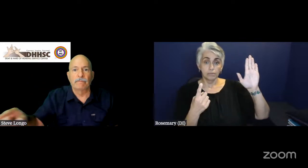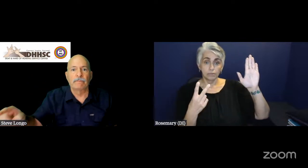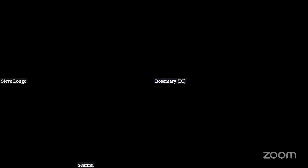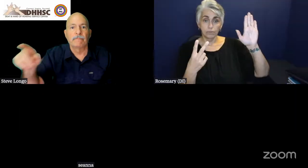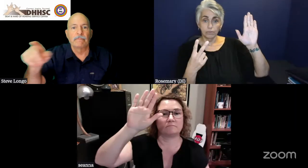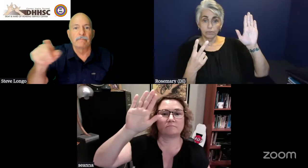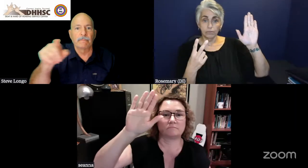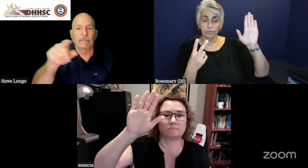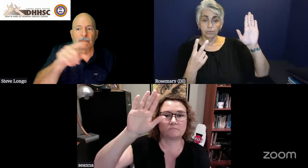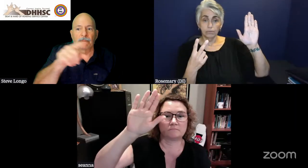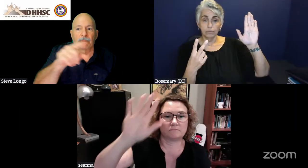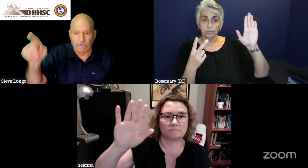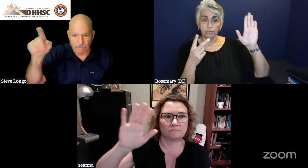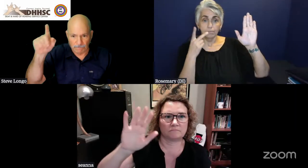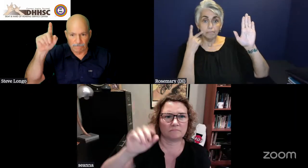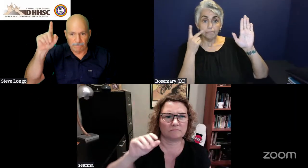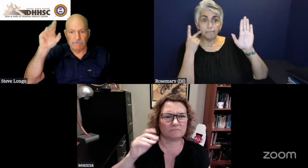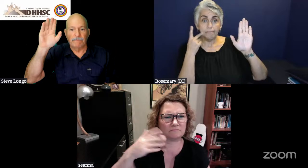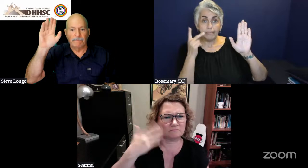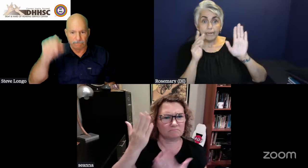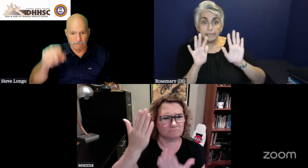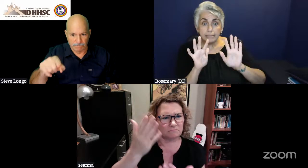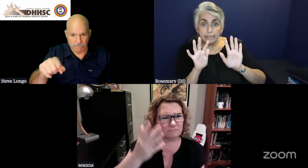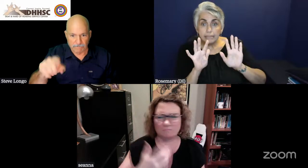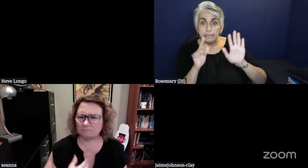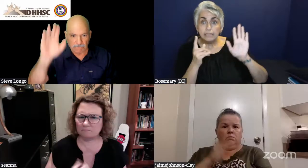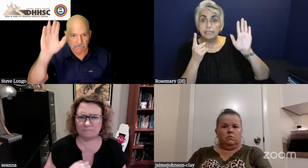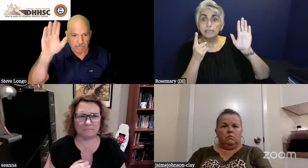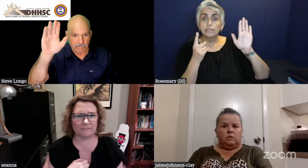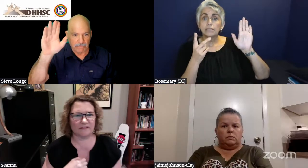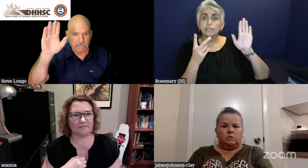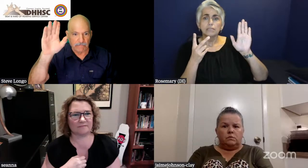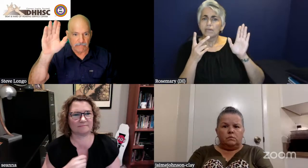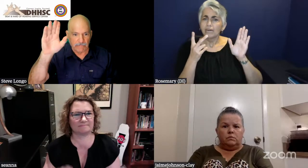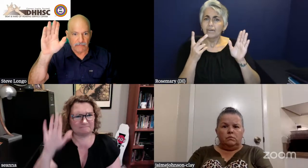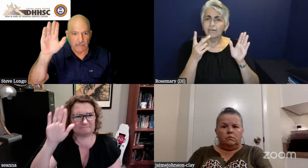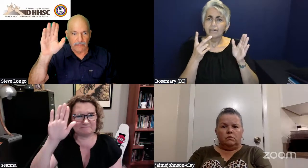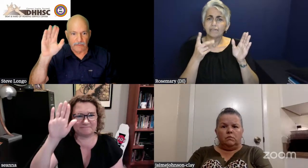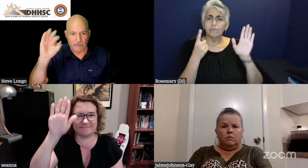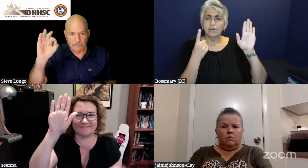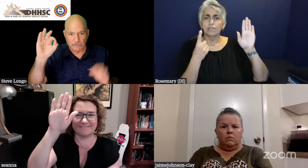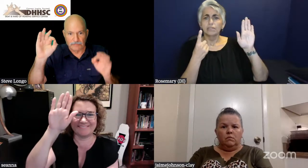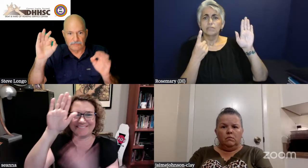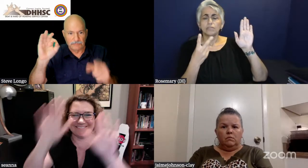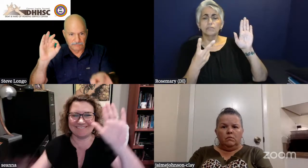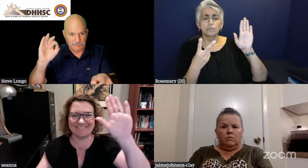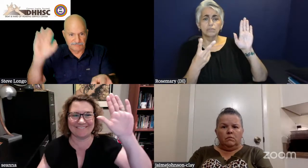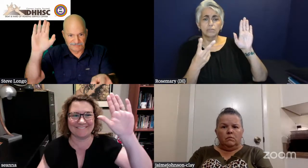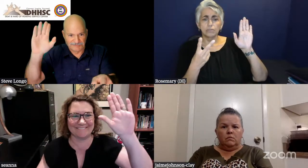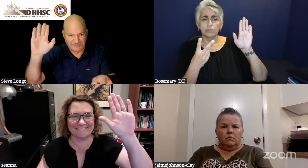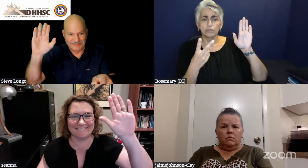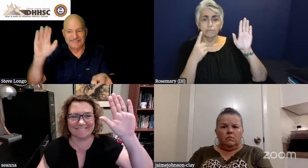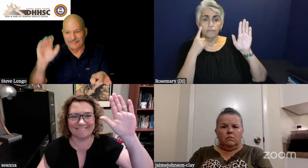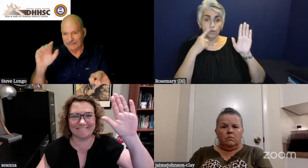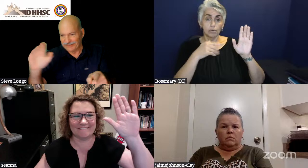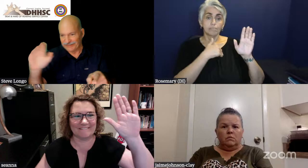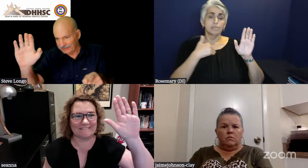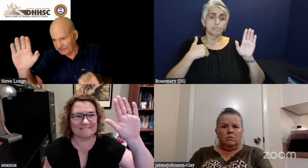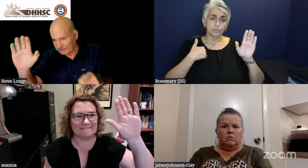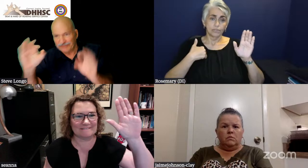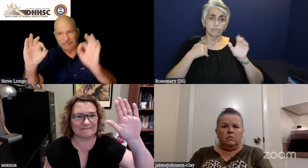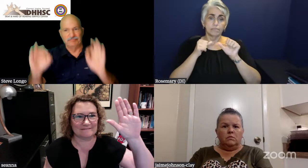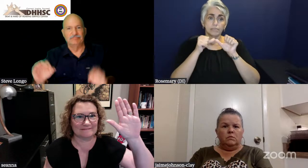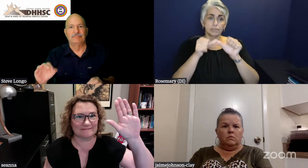Anyone want to have any votes or discussion, or wait, I'm confused. 1,